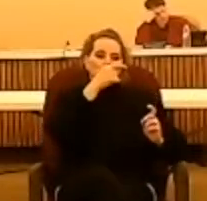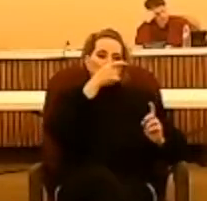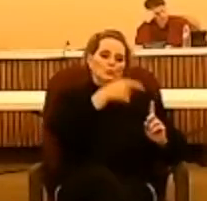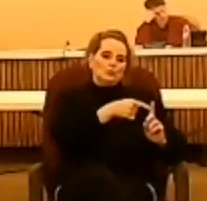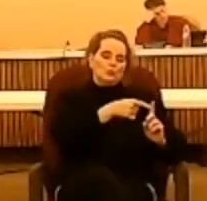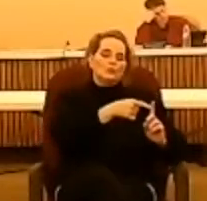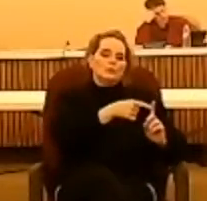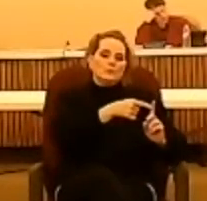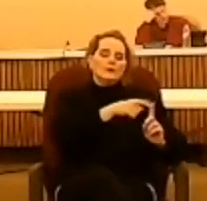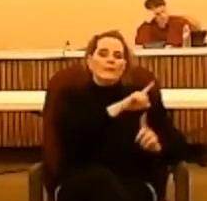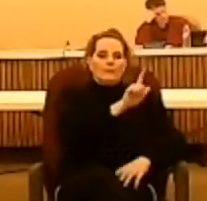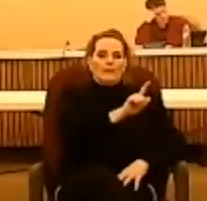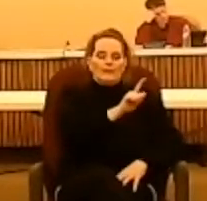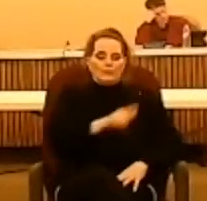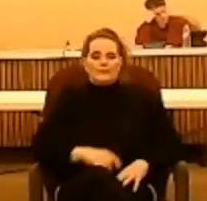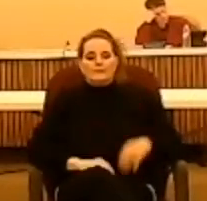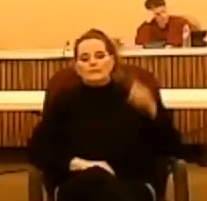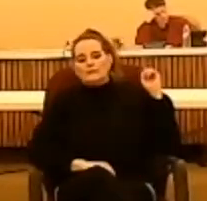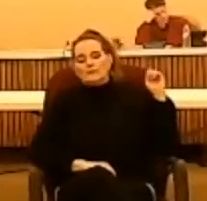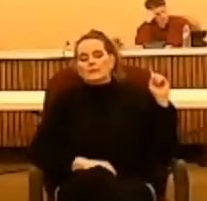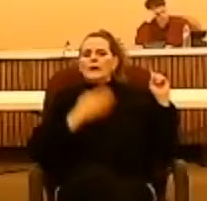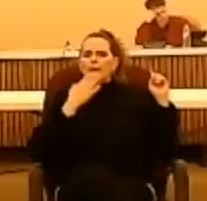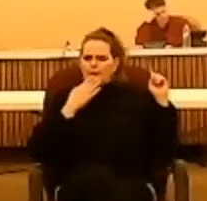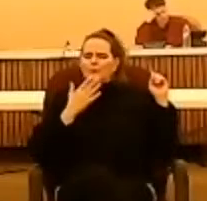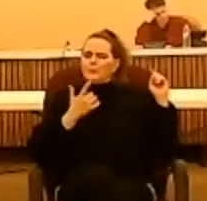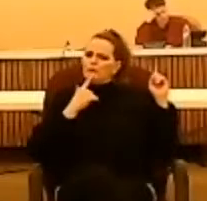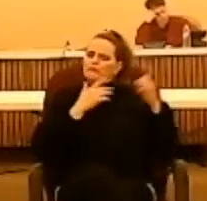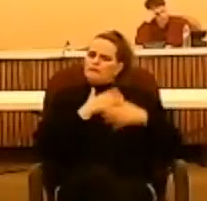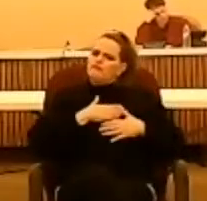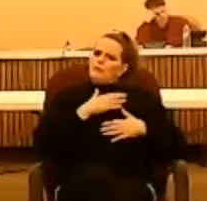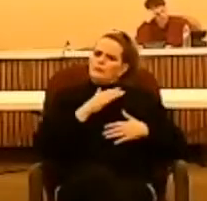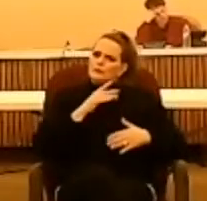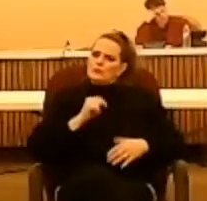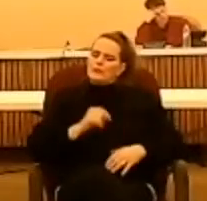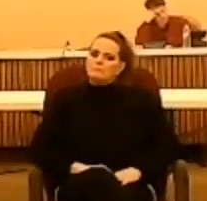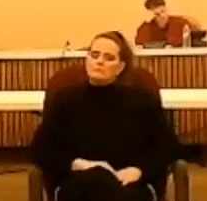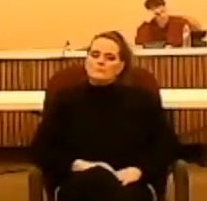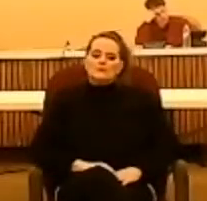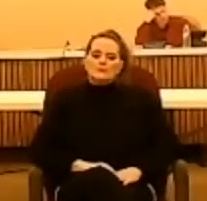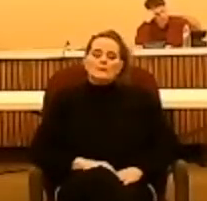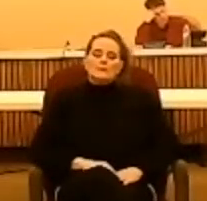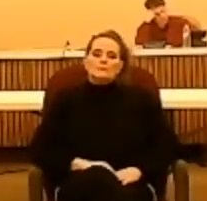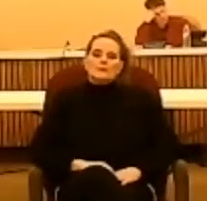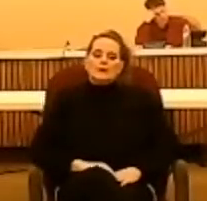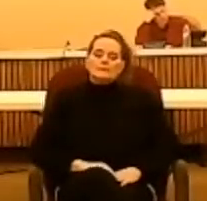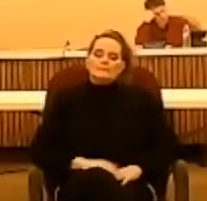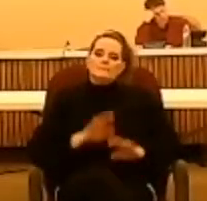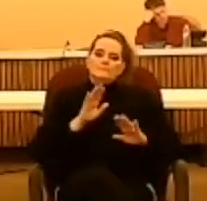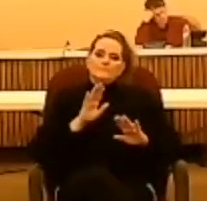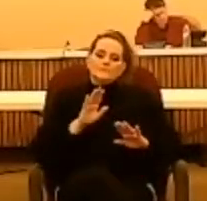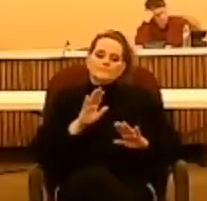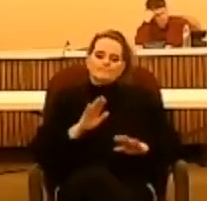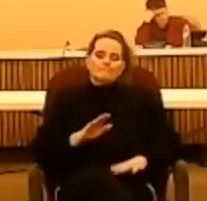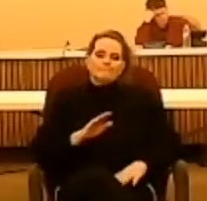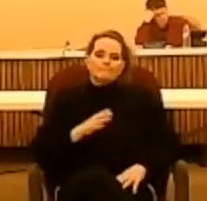Obviously, thank you again. Very much appreciated. Love the support that our library gets.